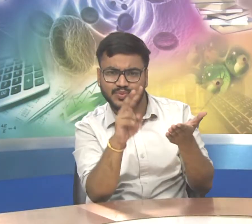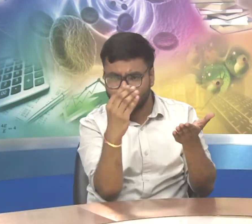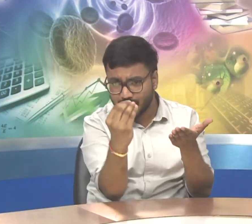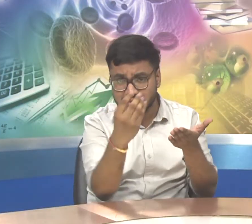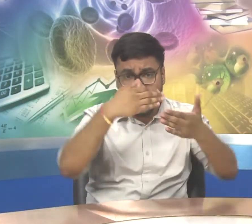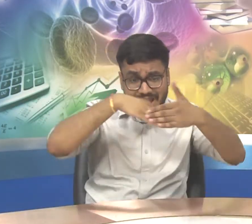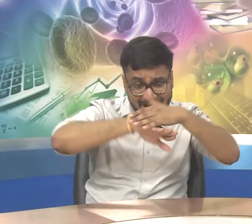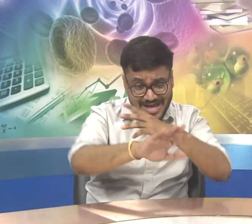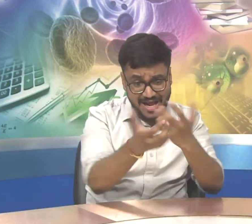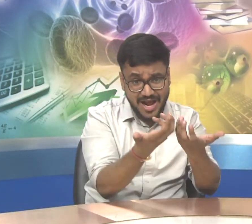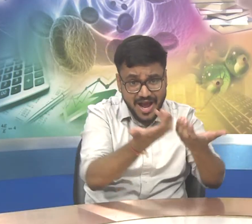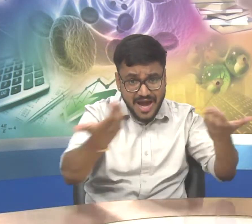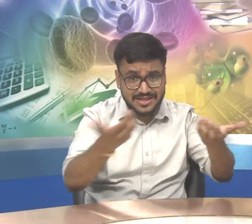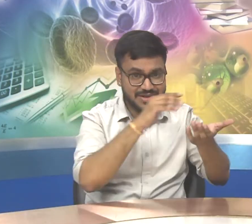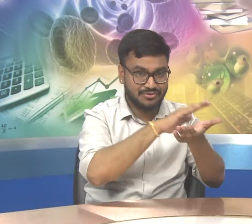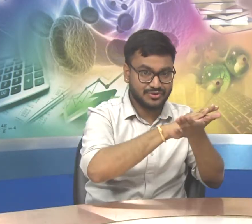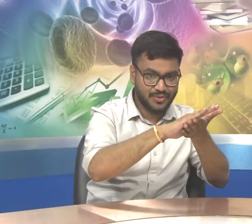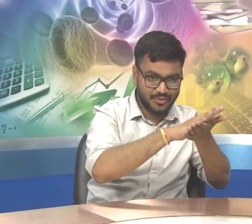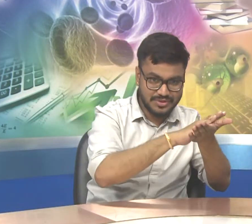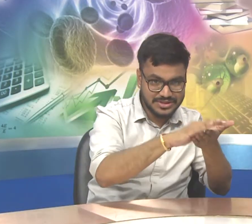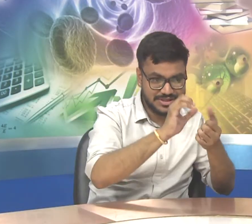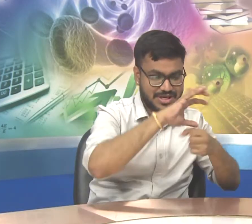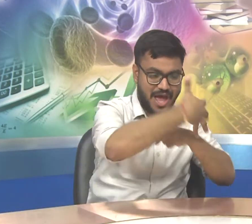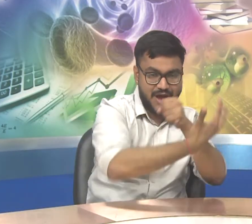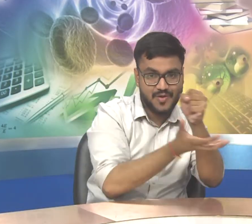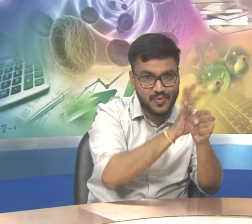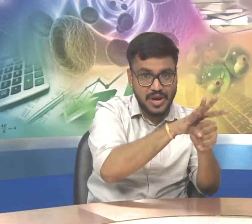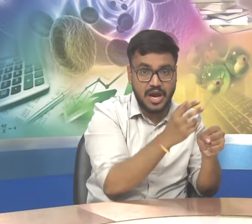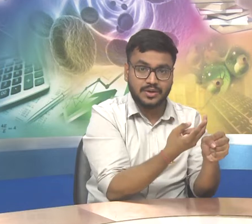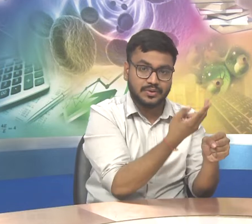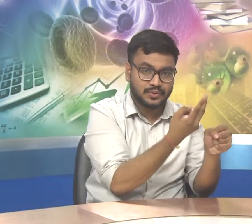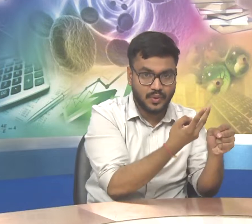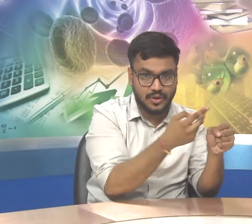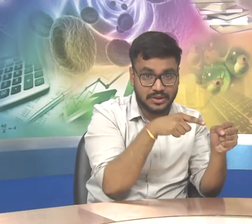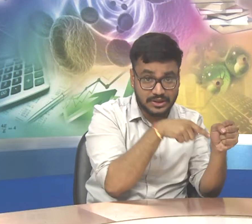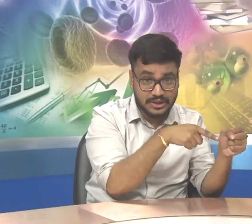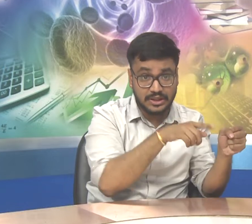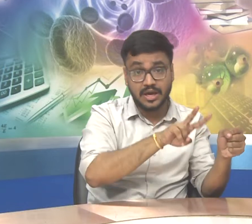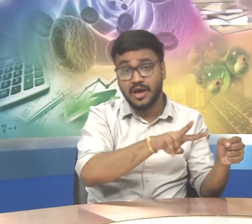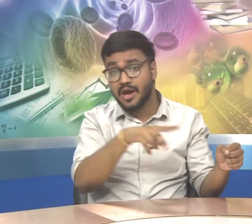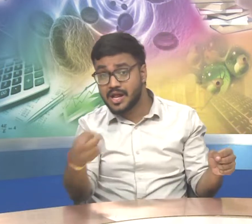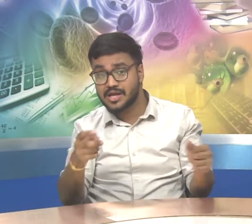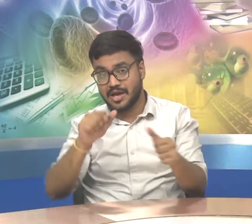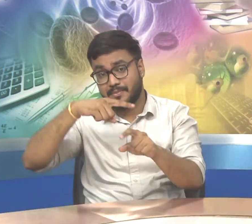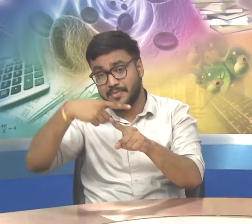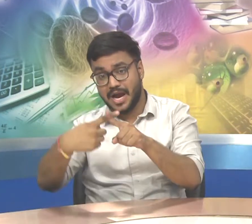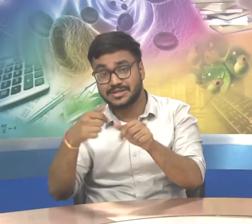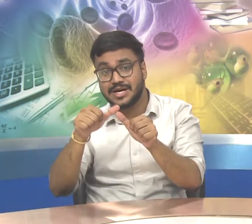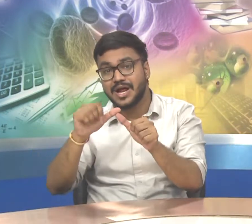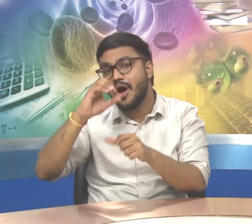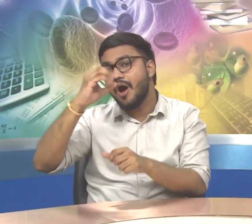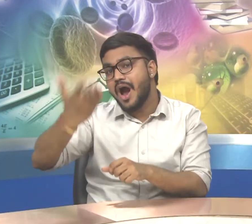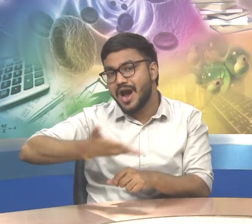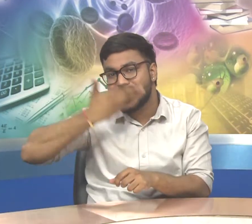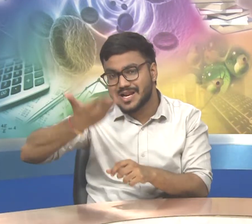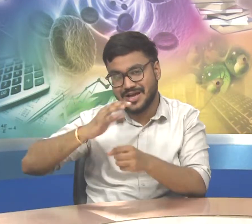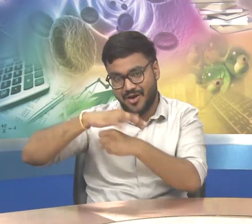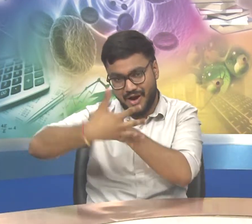water is H2O. In it, there are 2 hydrogen atoms and 1